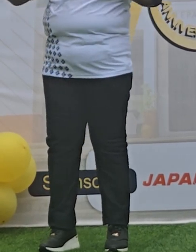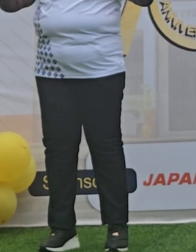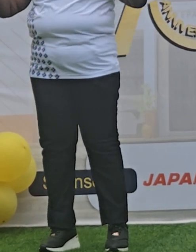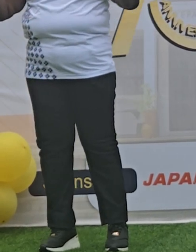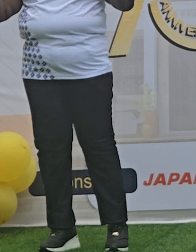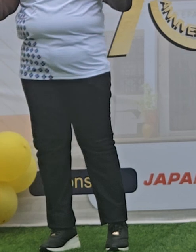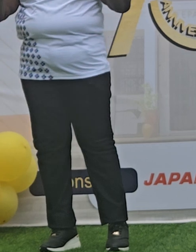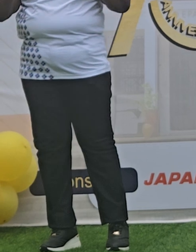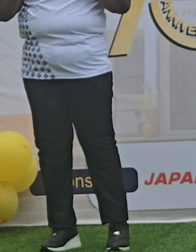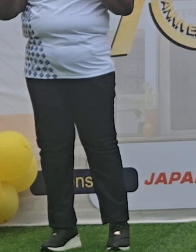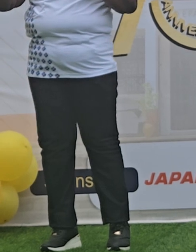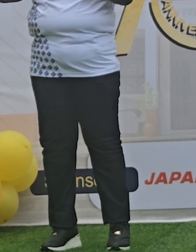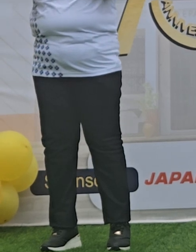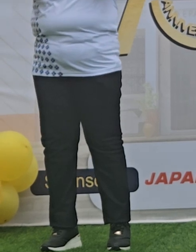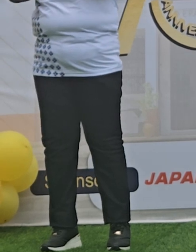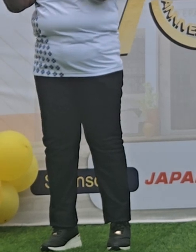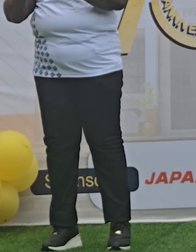department.